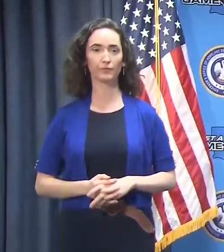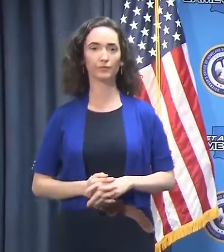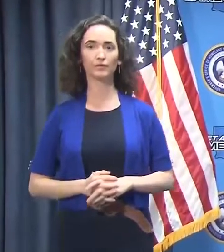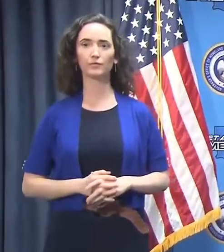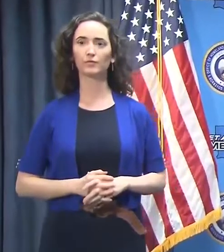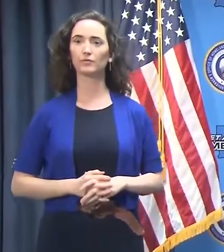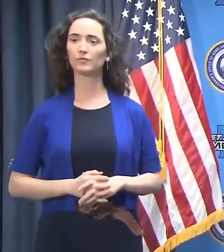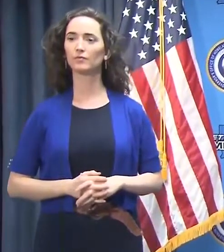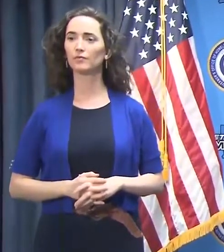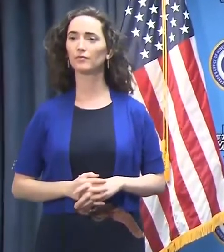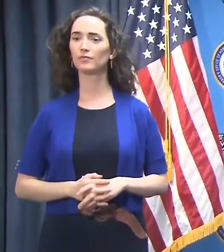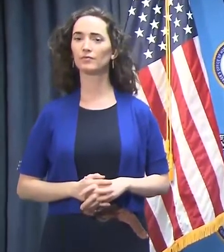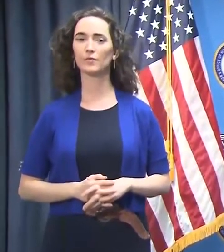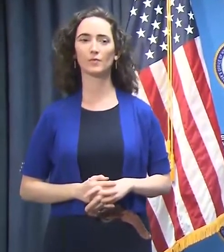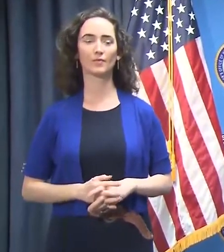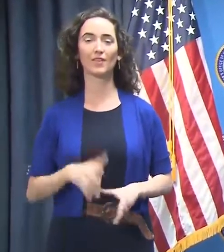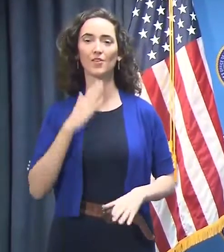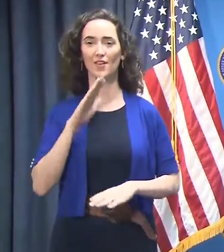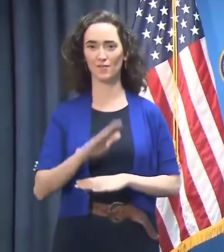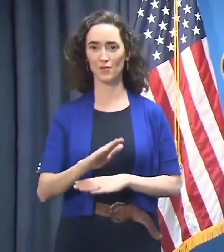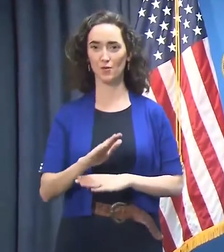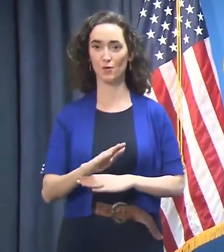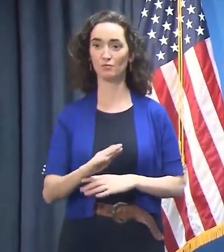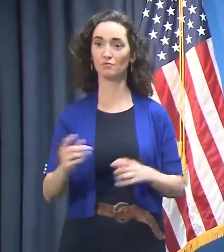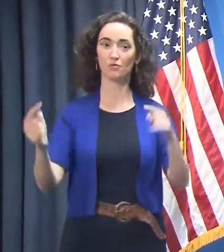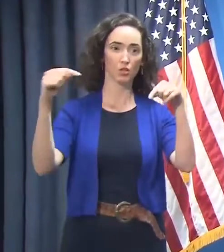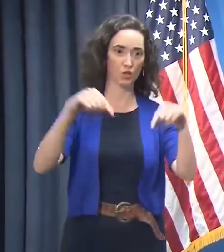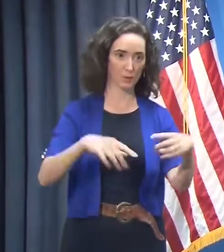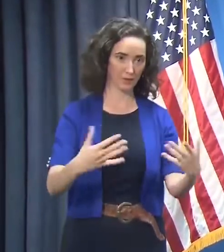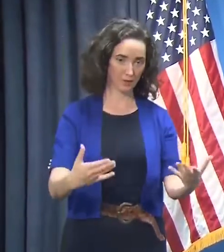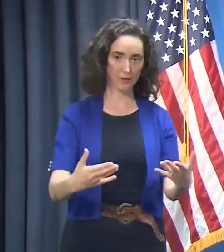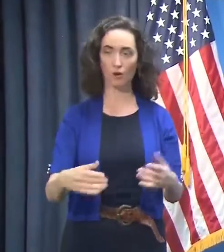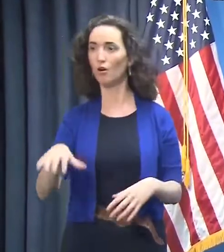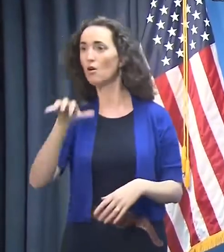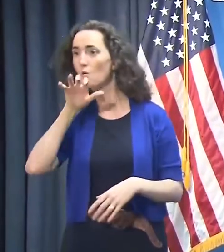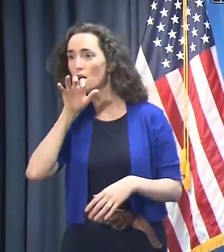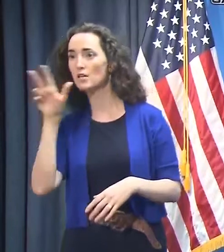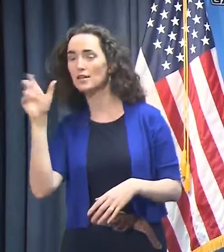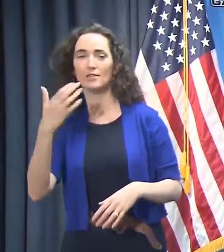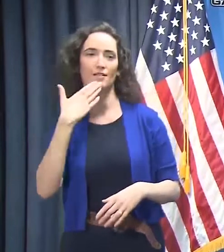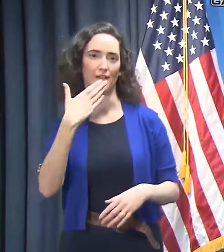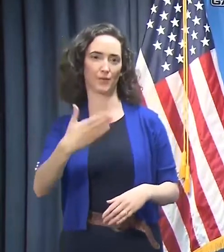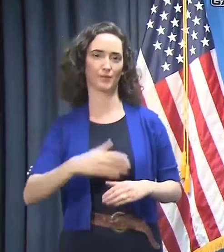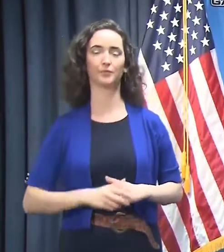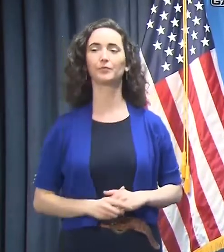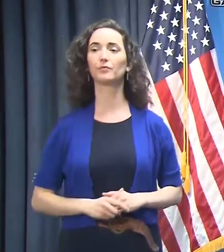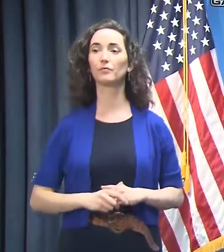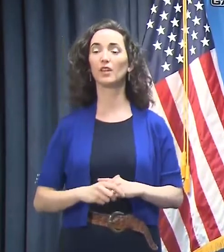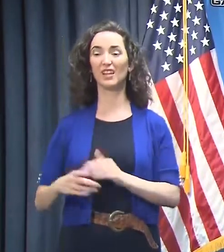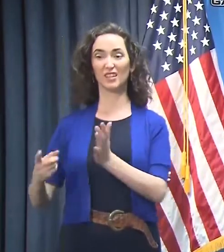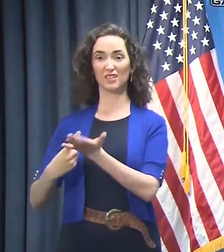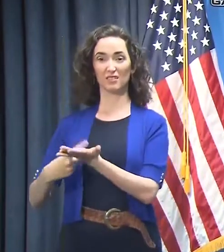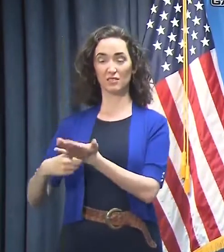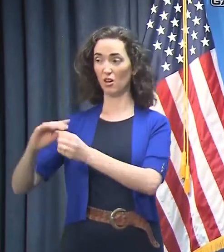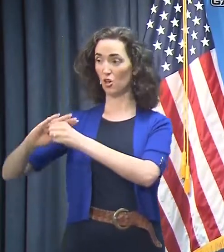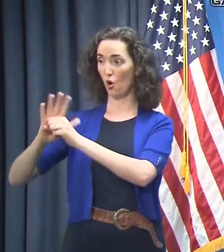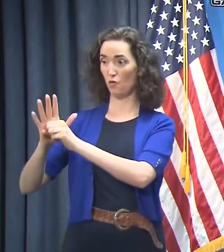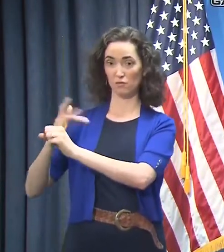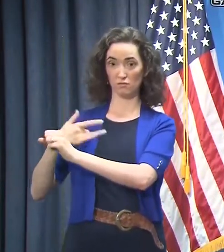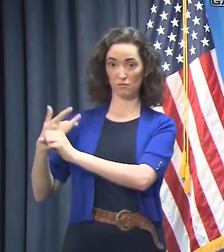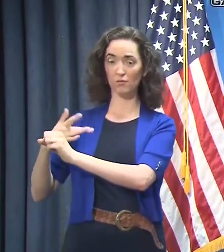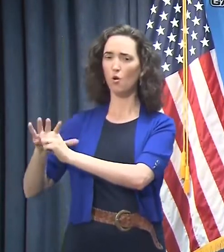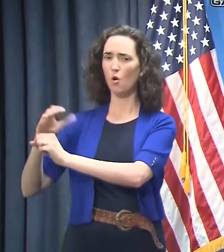Good afternoon, everybody. I want to thank you for being here, for tuning in. Before we start with the coronavirus update,